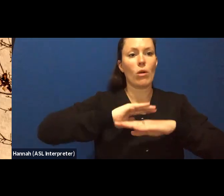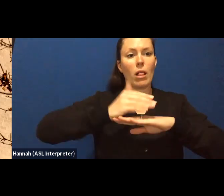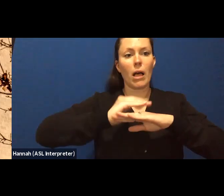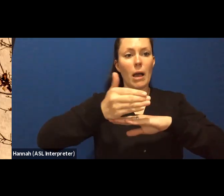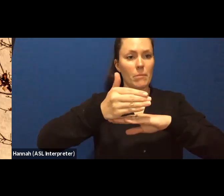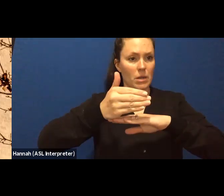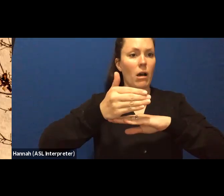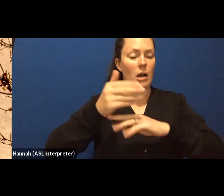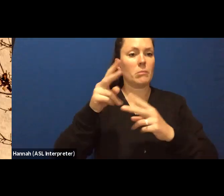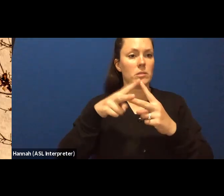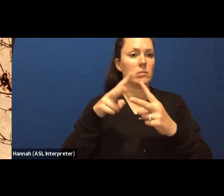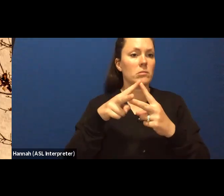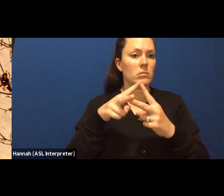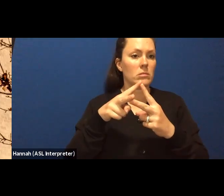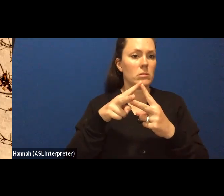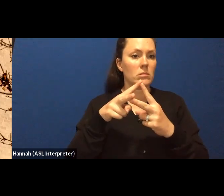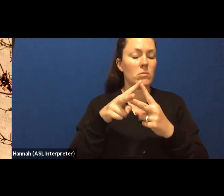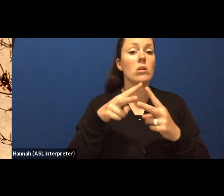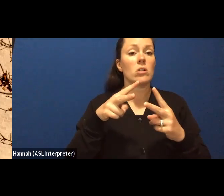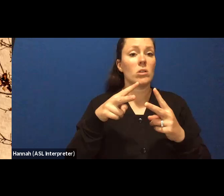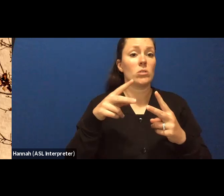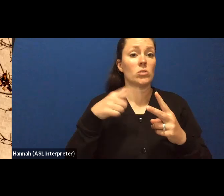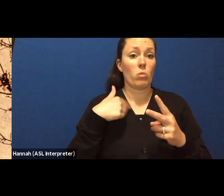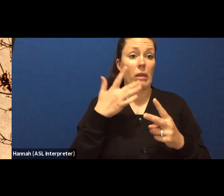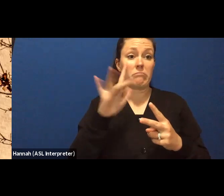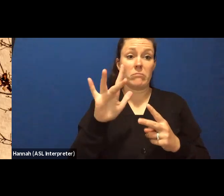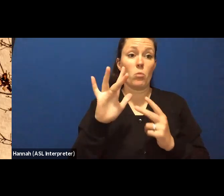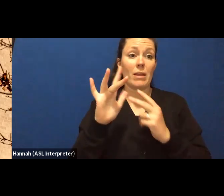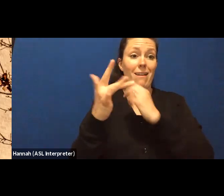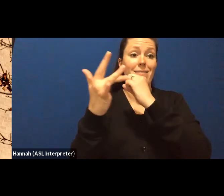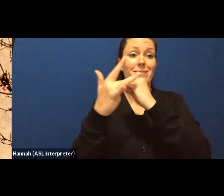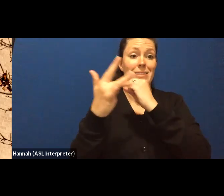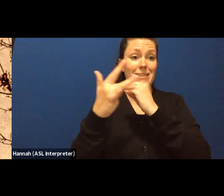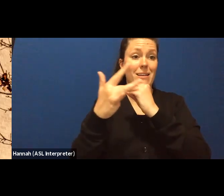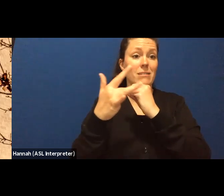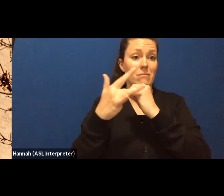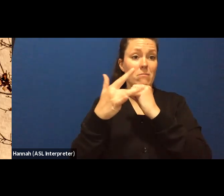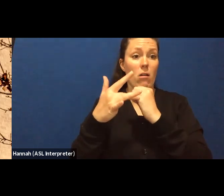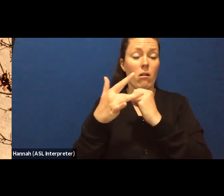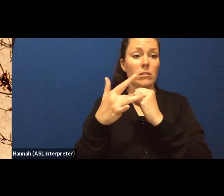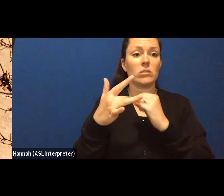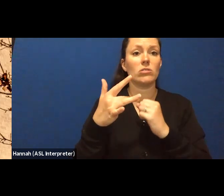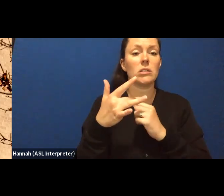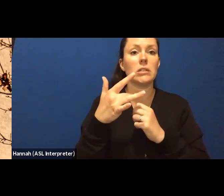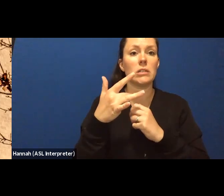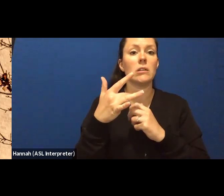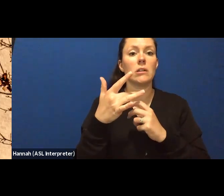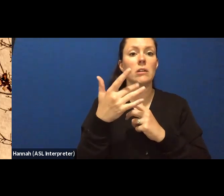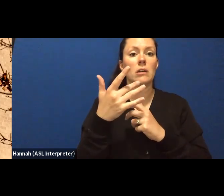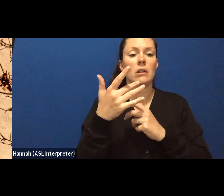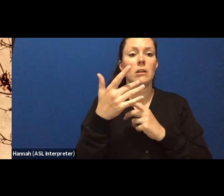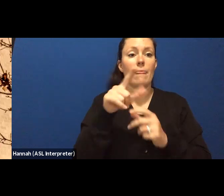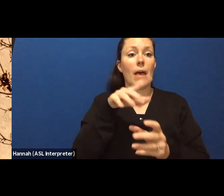So we were able to put together a technology package that includes a laptop with a wireless